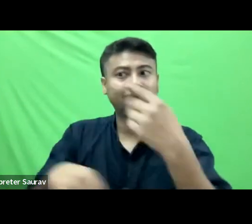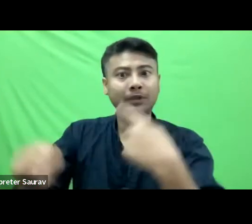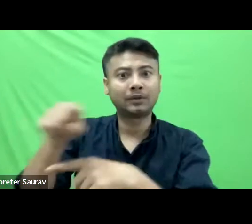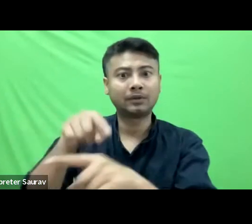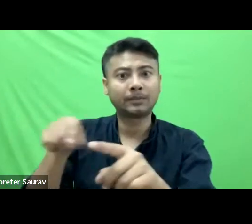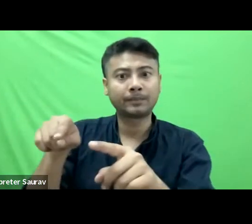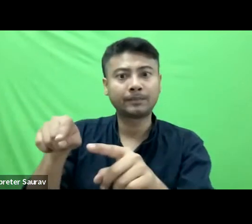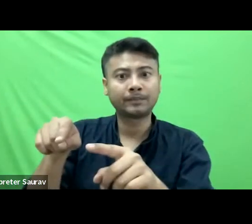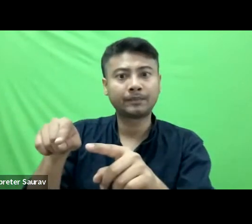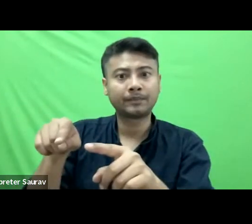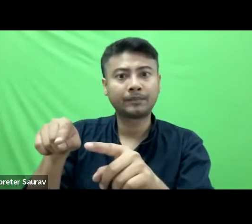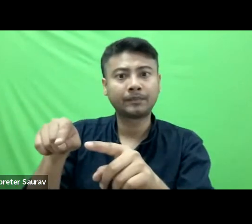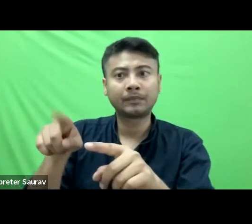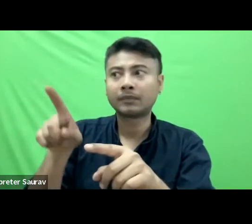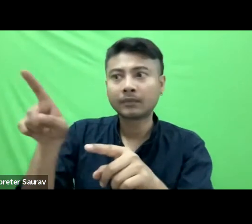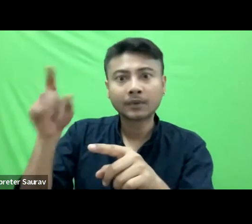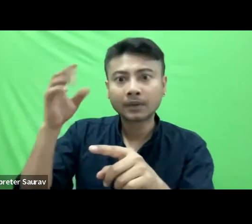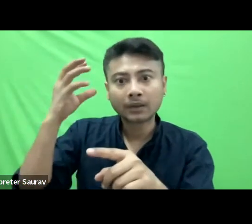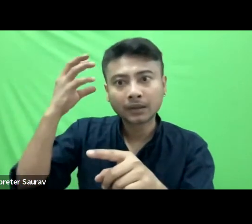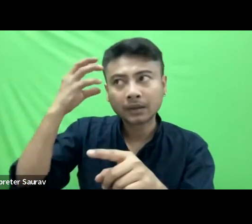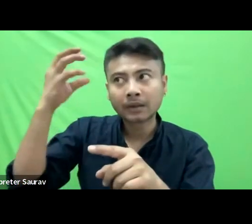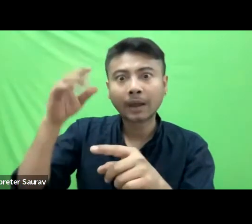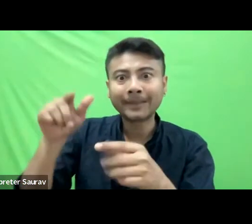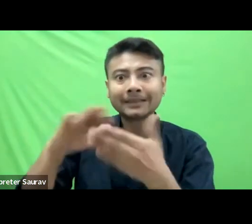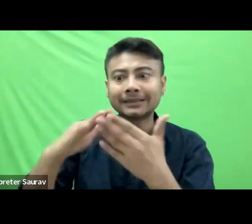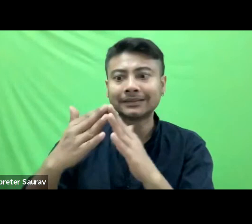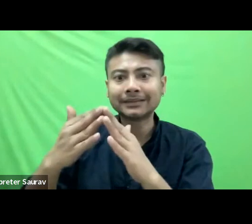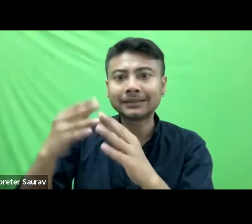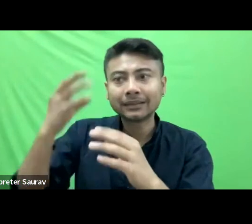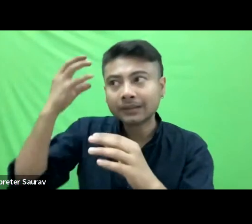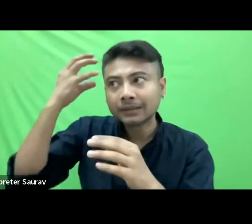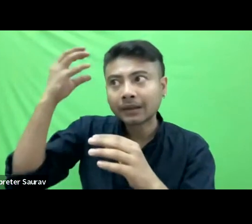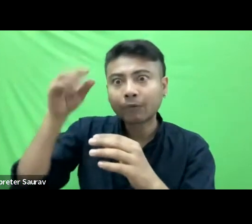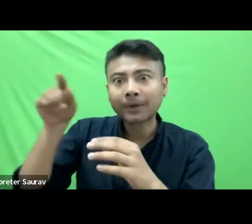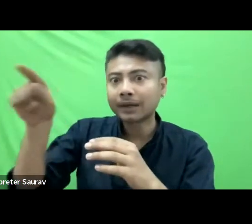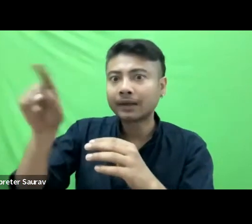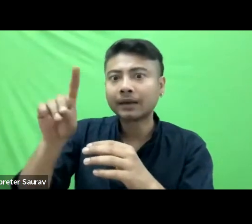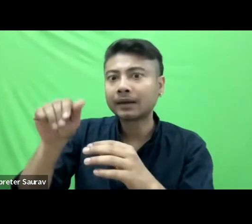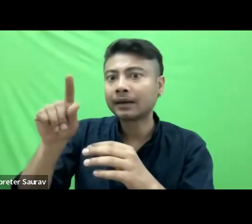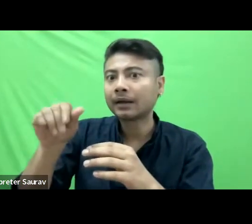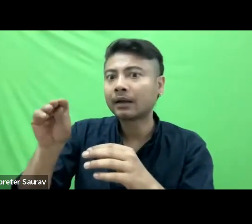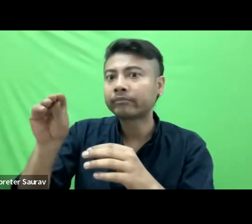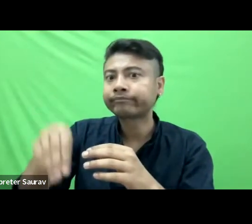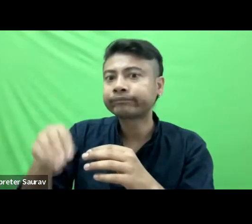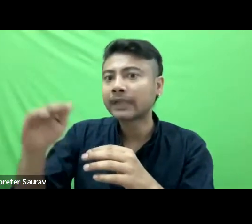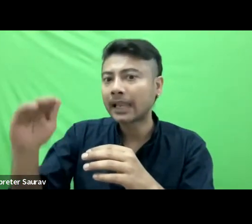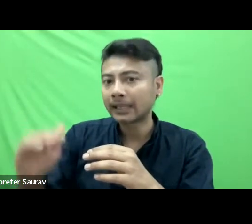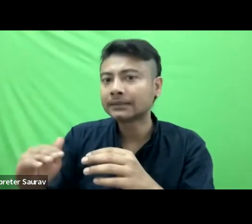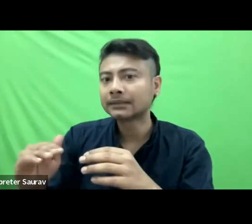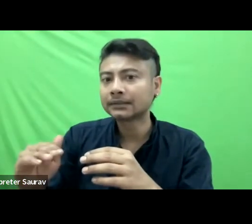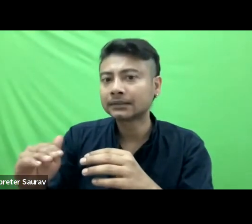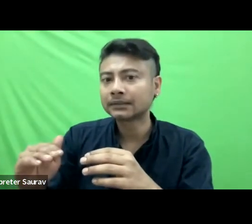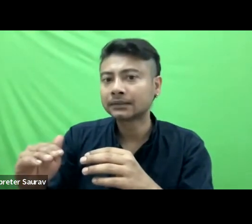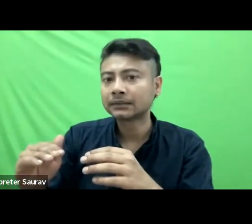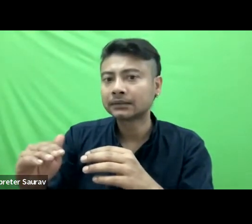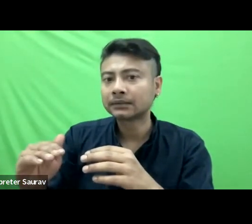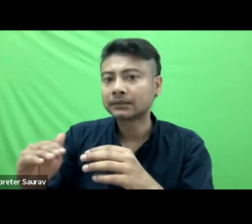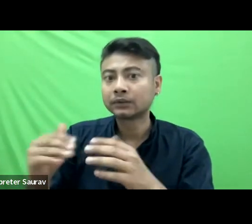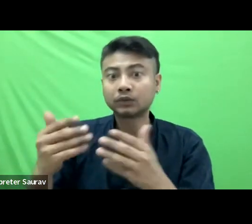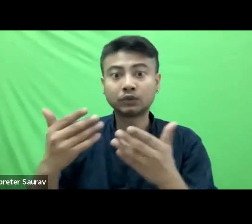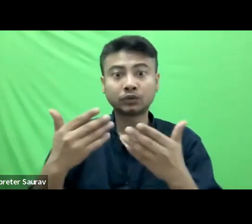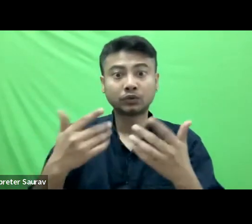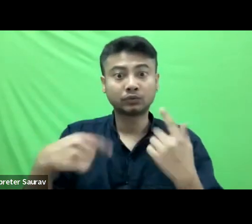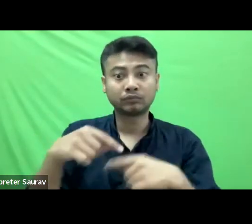than was actually documented by the city government. And that data was able to support